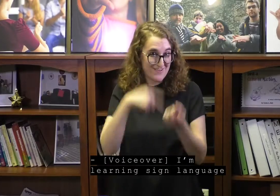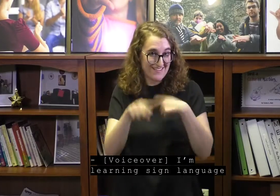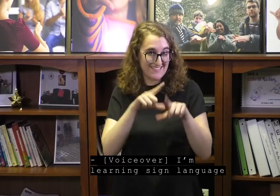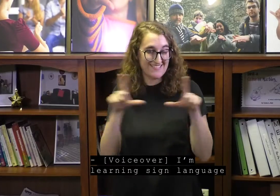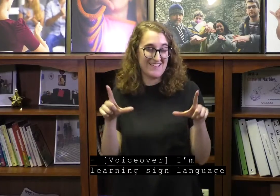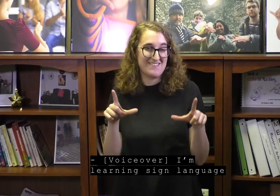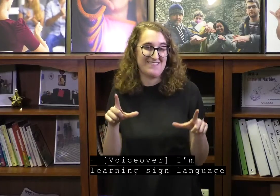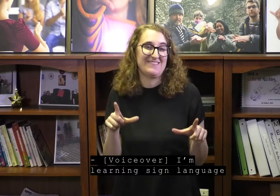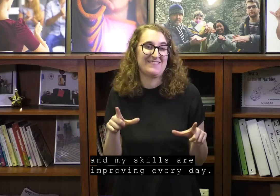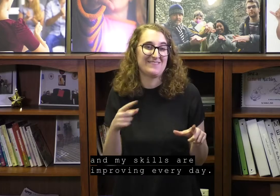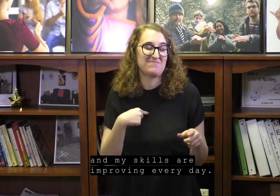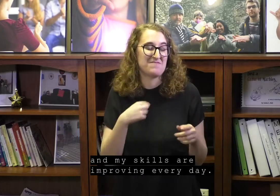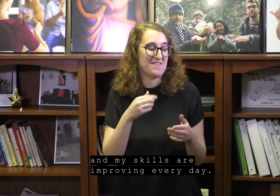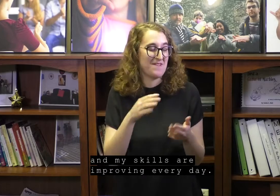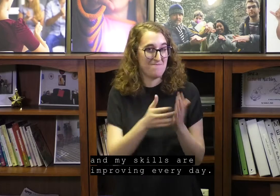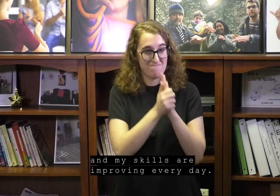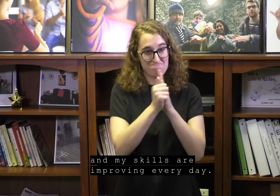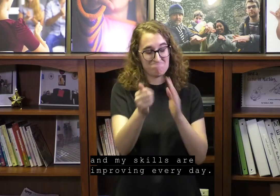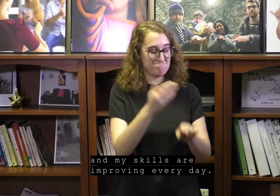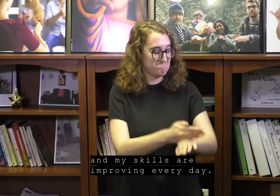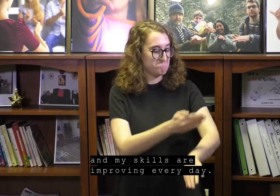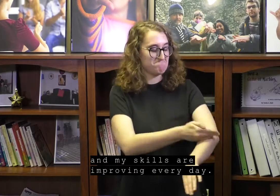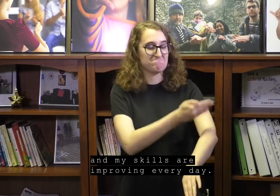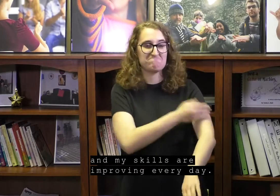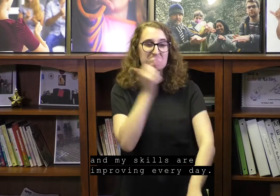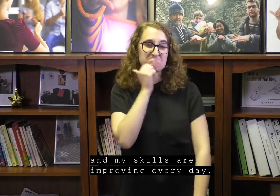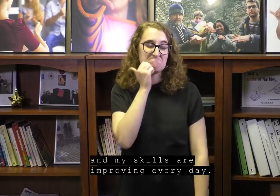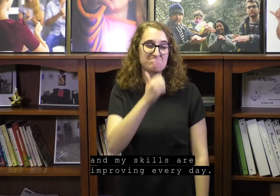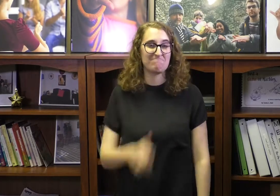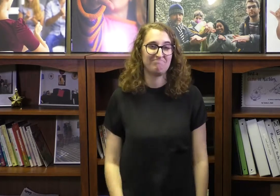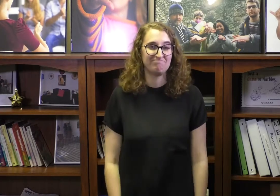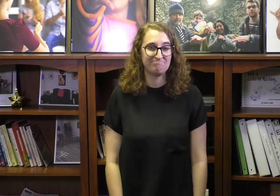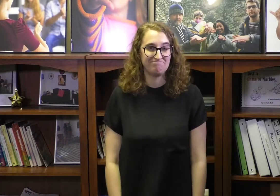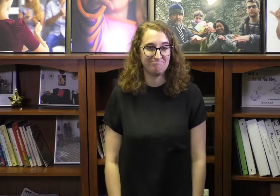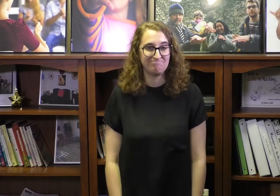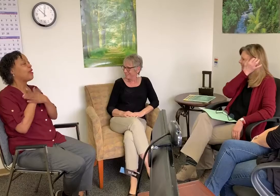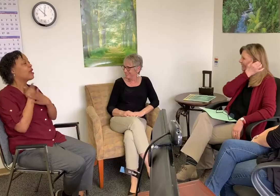I'm learning sign language, and my skills are improving every day.